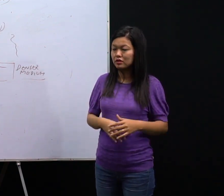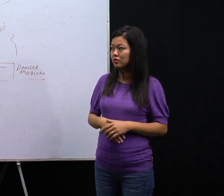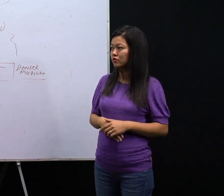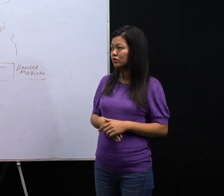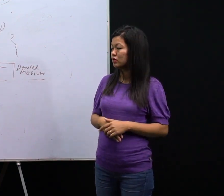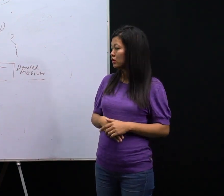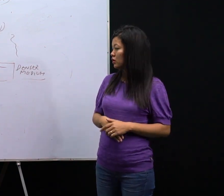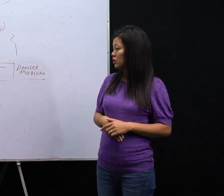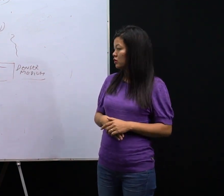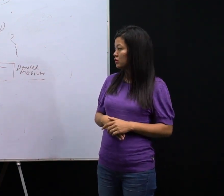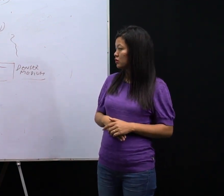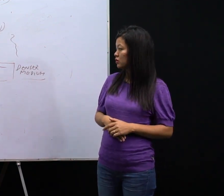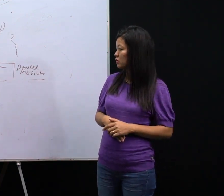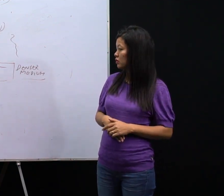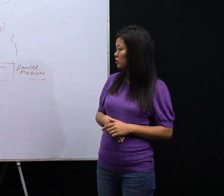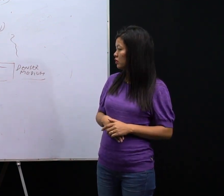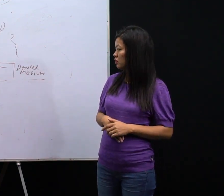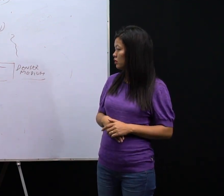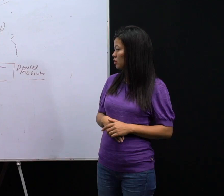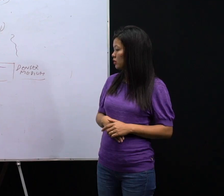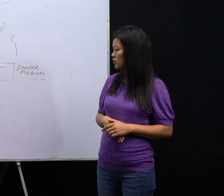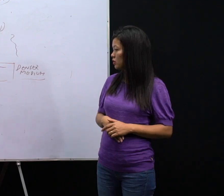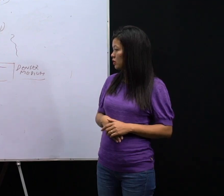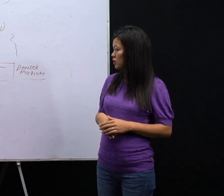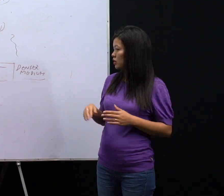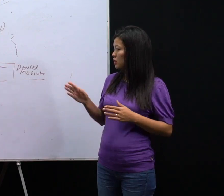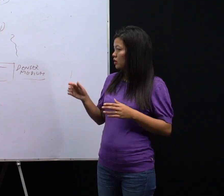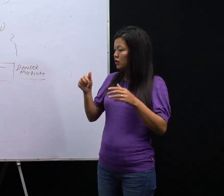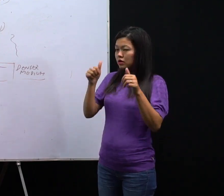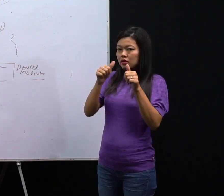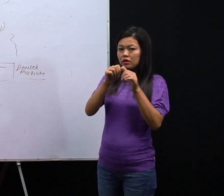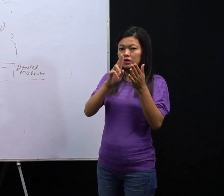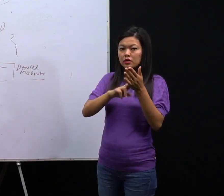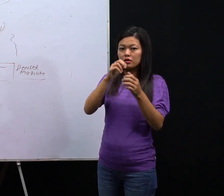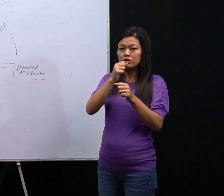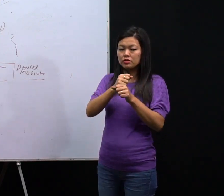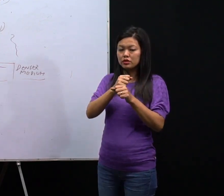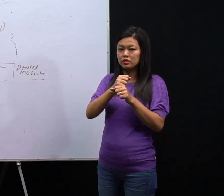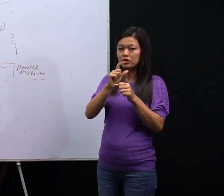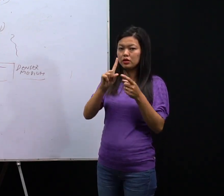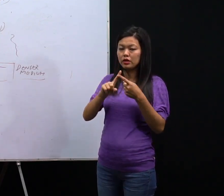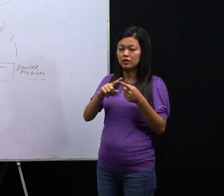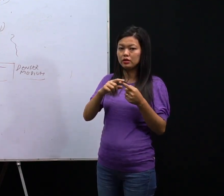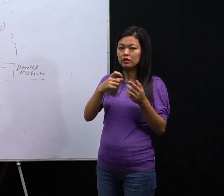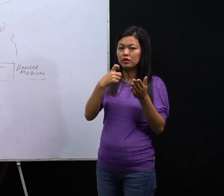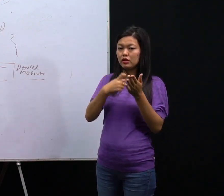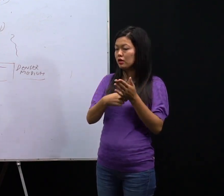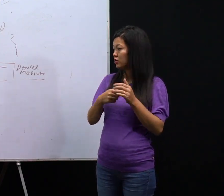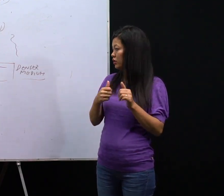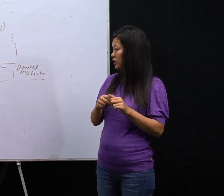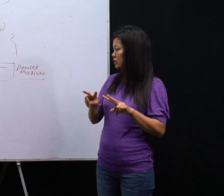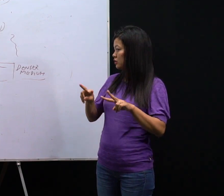angle R, right? But that is not the case here. Here angle I and angle R is not going to be equal.